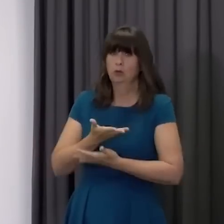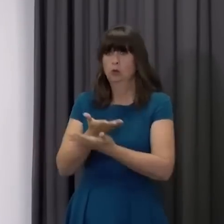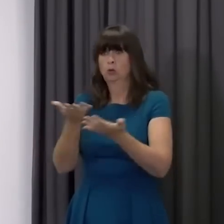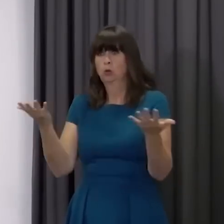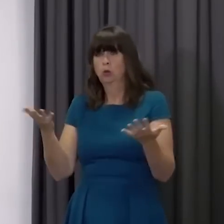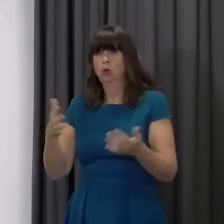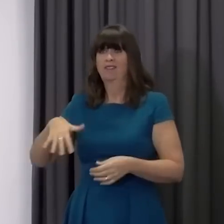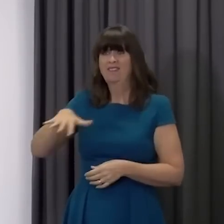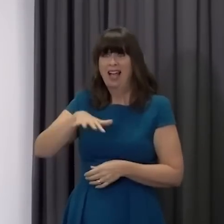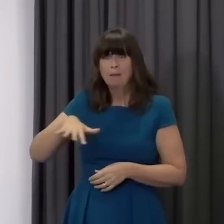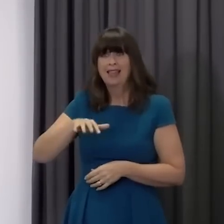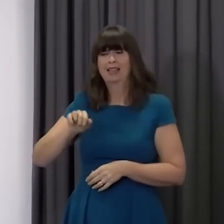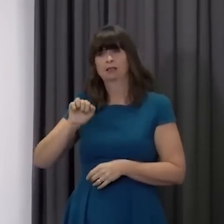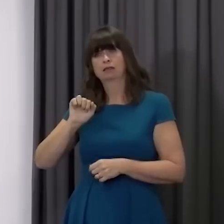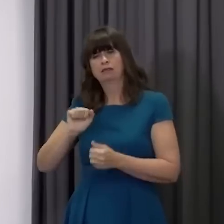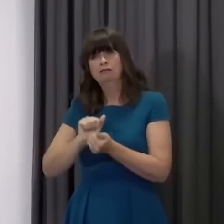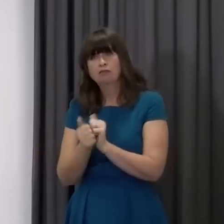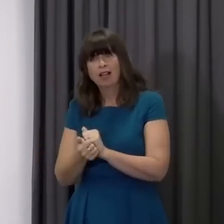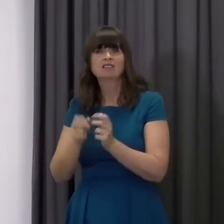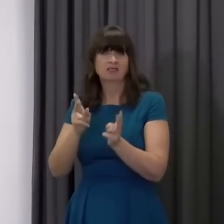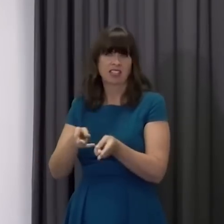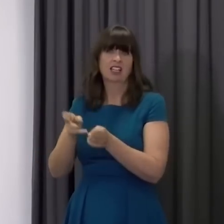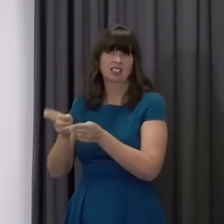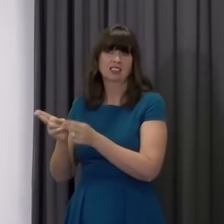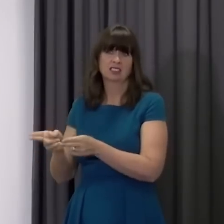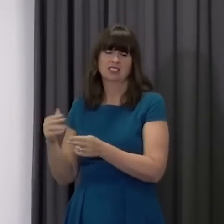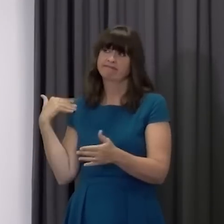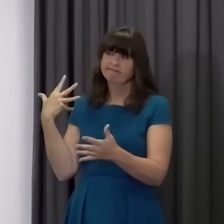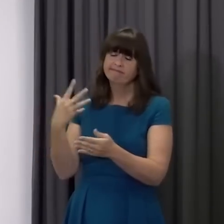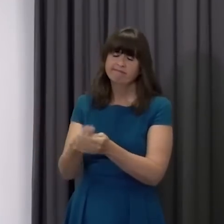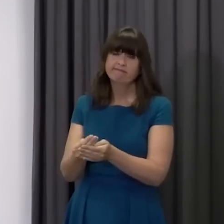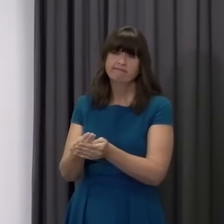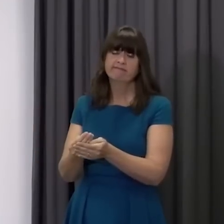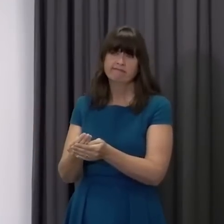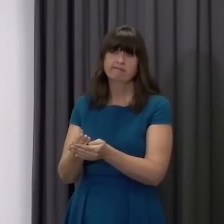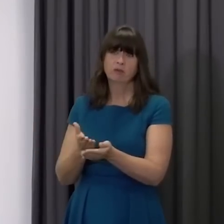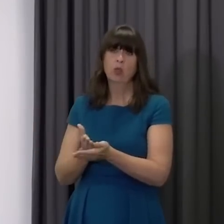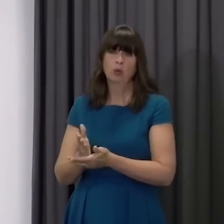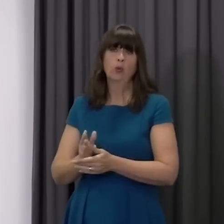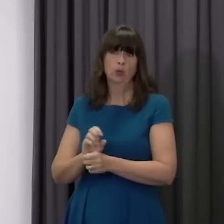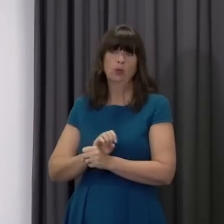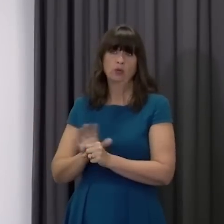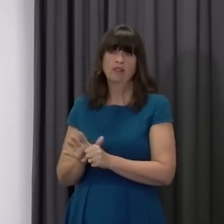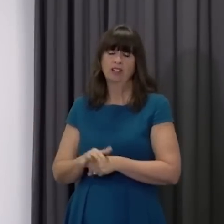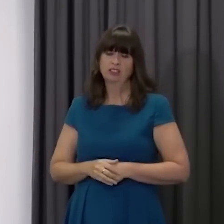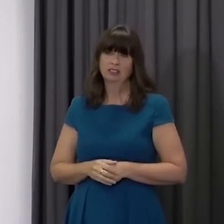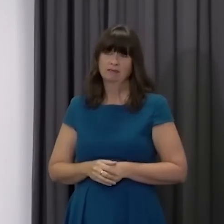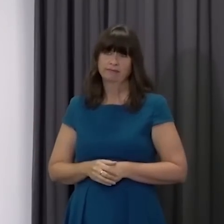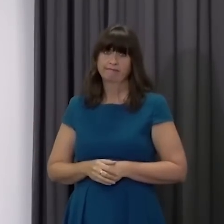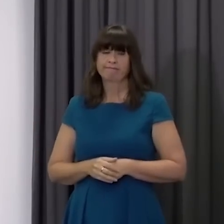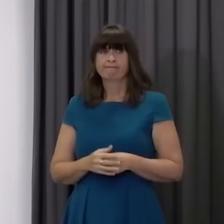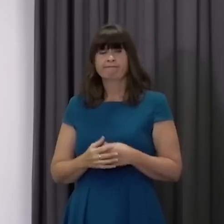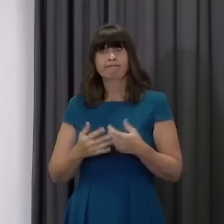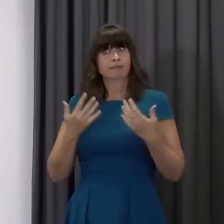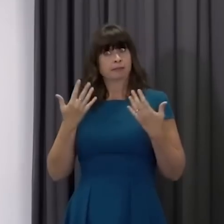all of those who have died ever since this pandemic began. At the same time, we have also seen